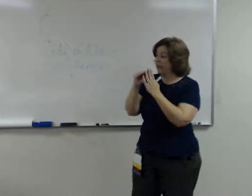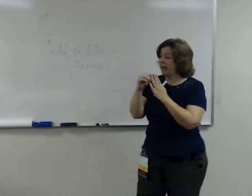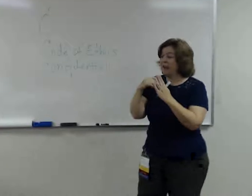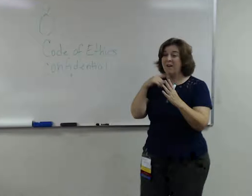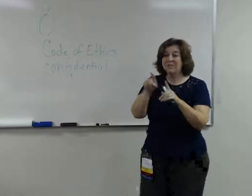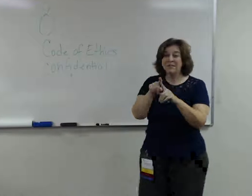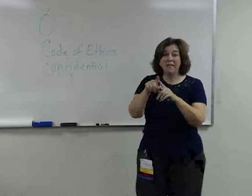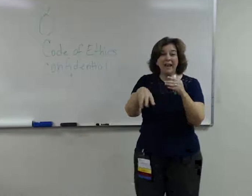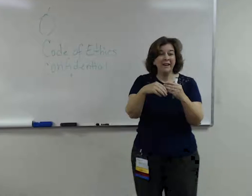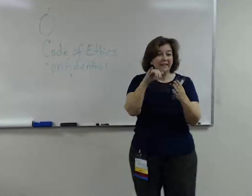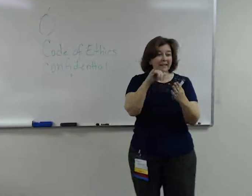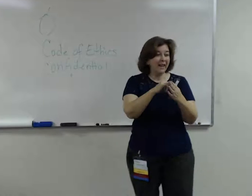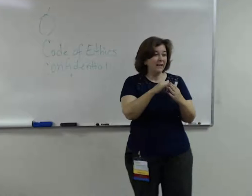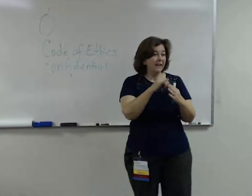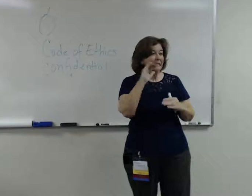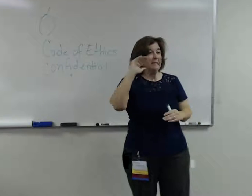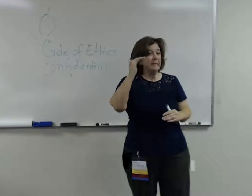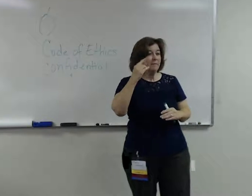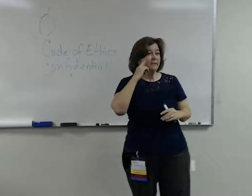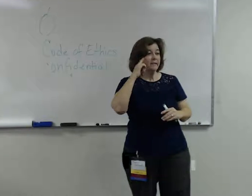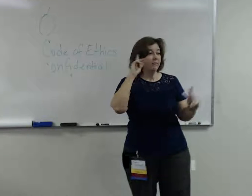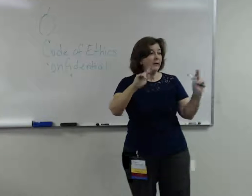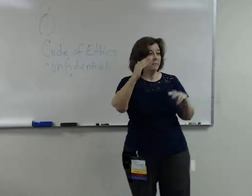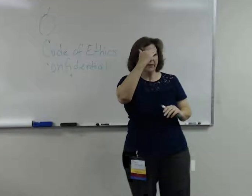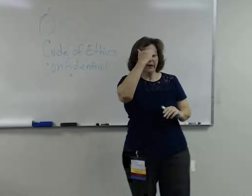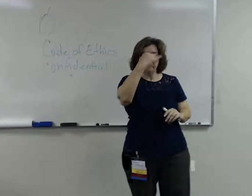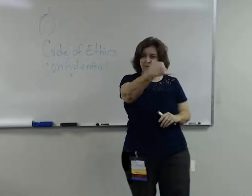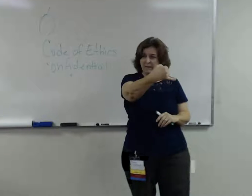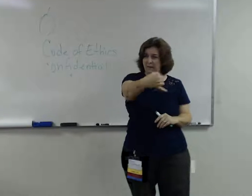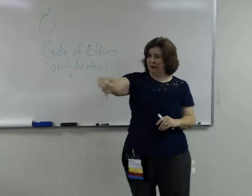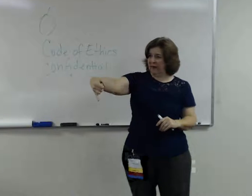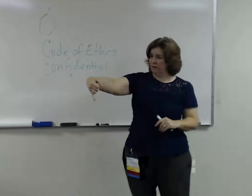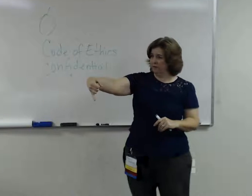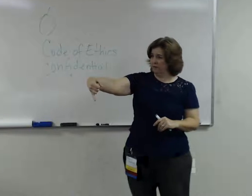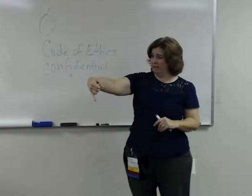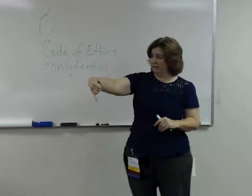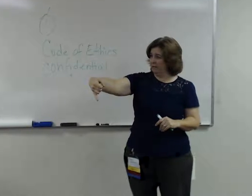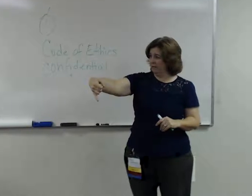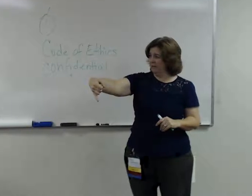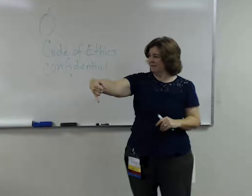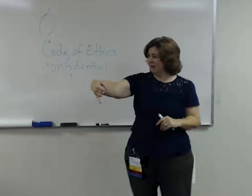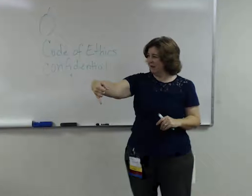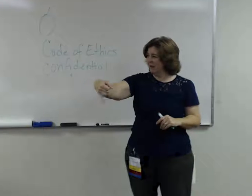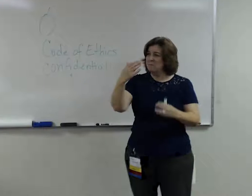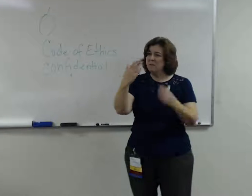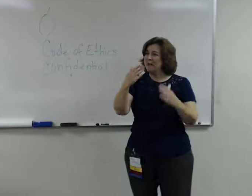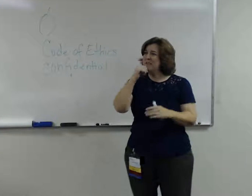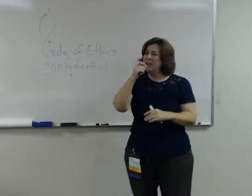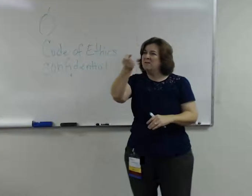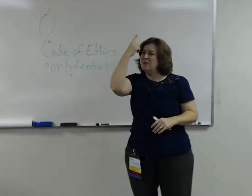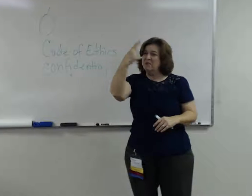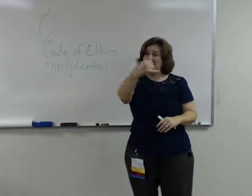I also added that it seems that deaf people know that there are boundaries, but maybe they don't